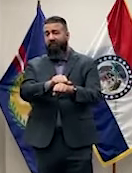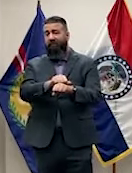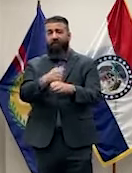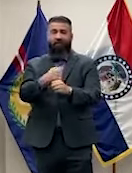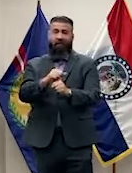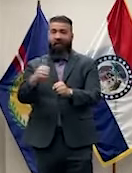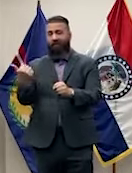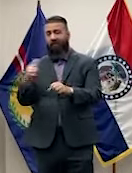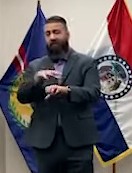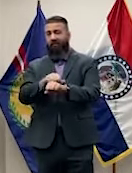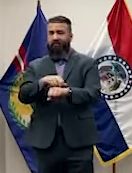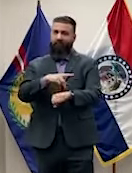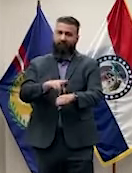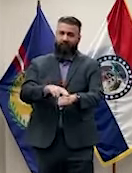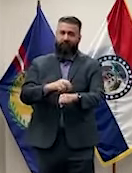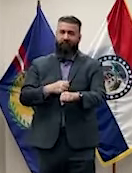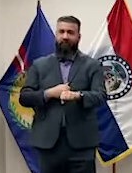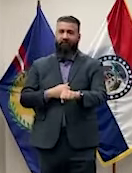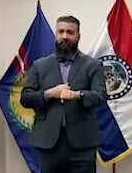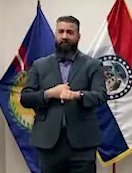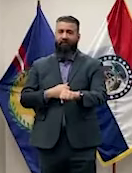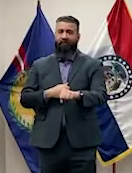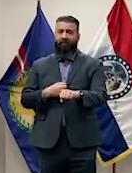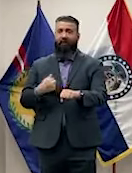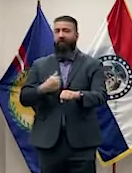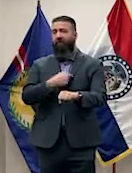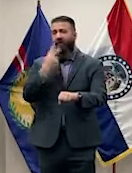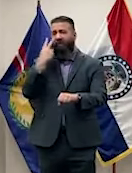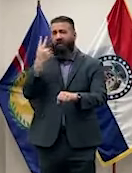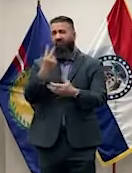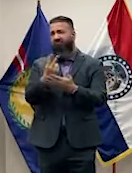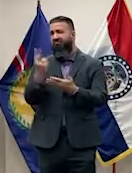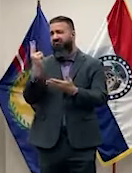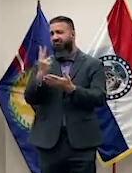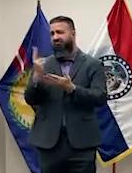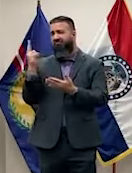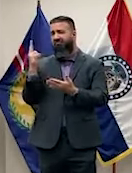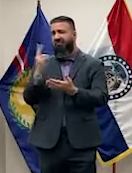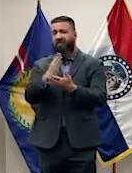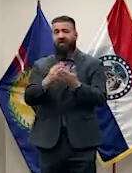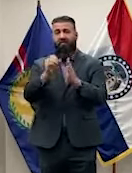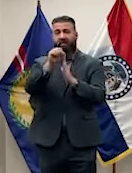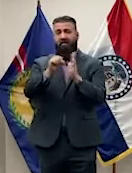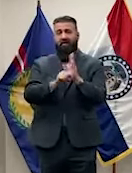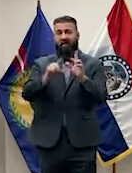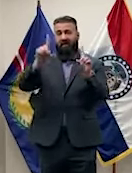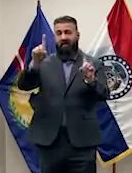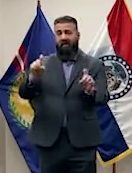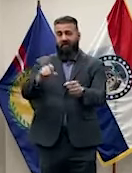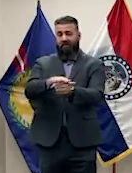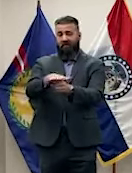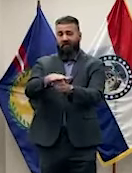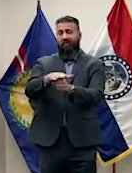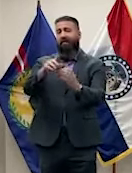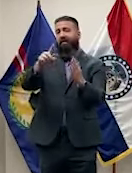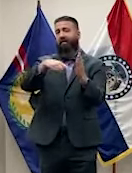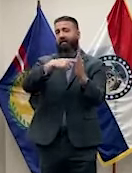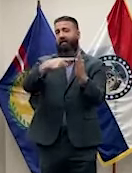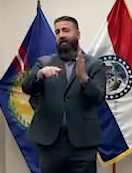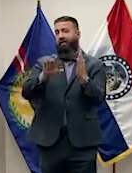make another one. We saw a couple of weeks ago some of the state testing sites canceled